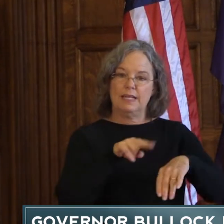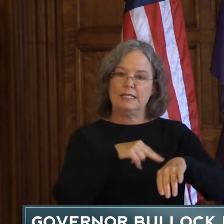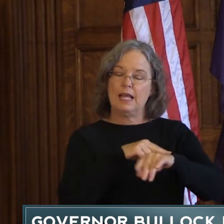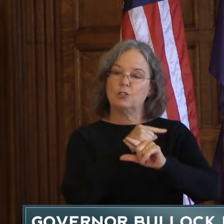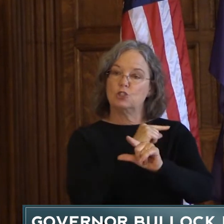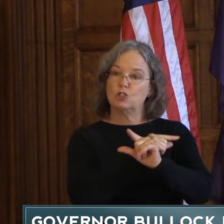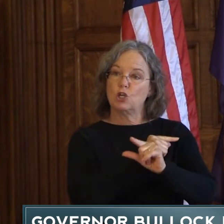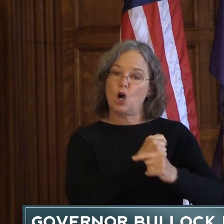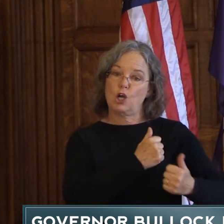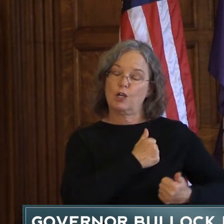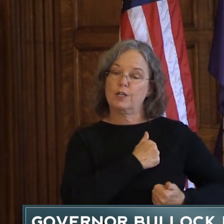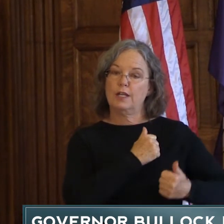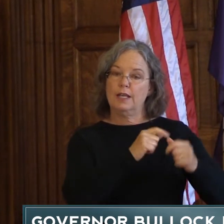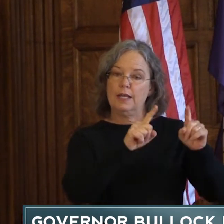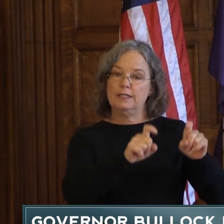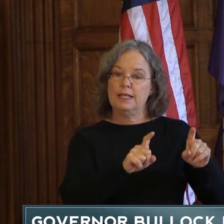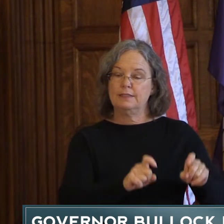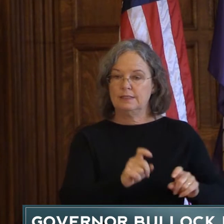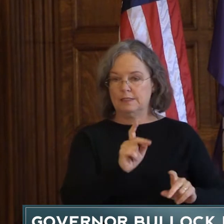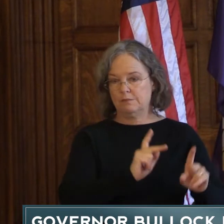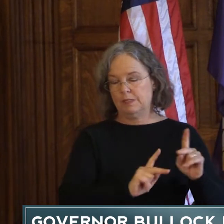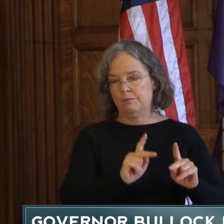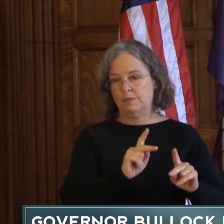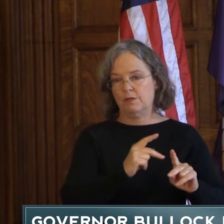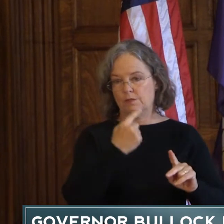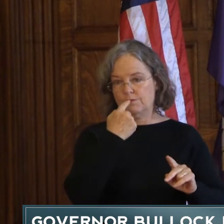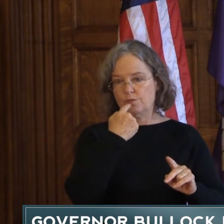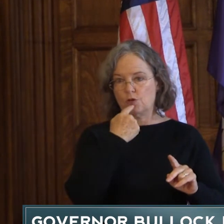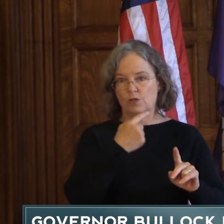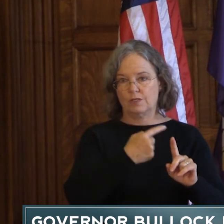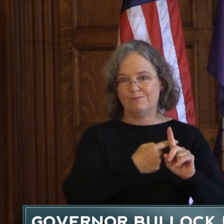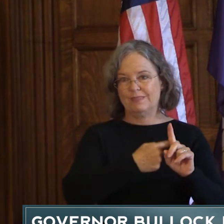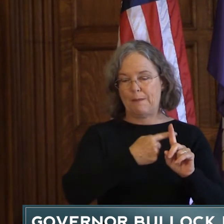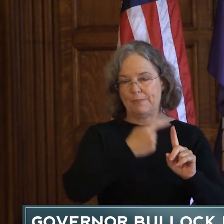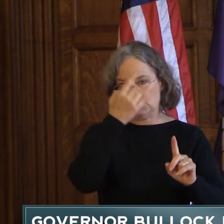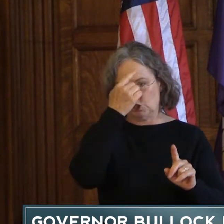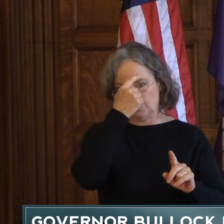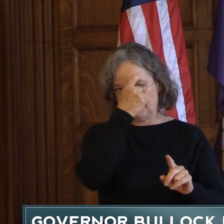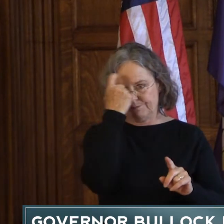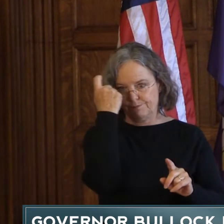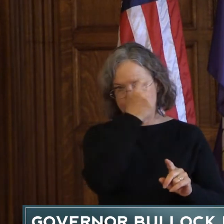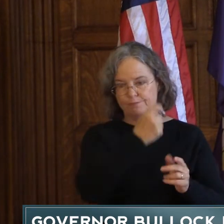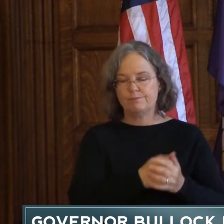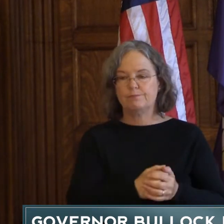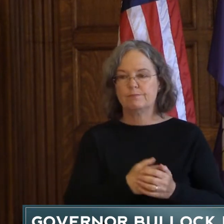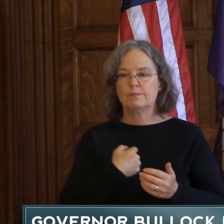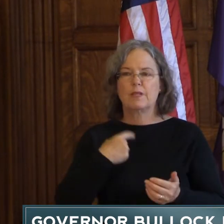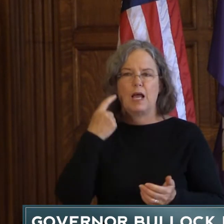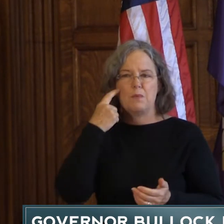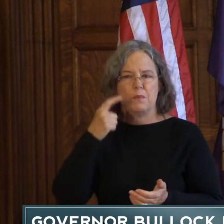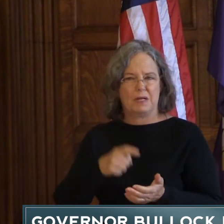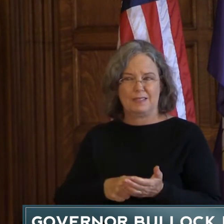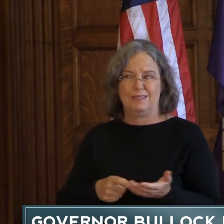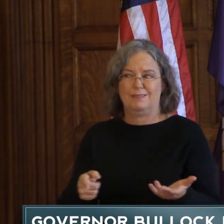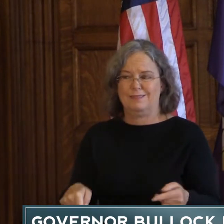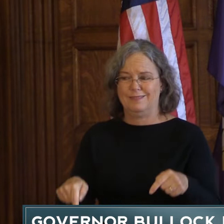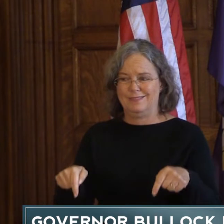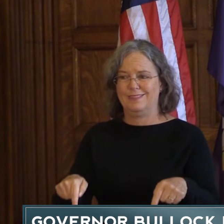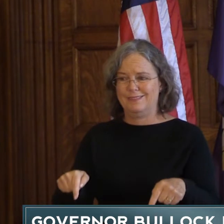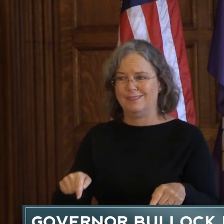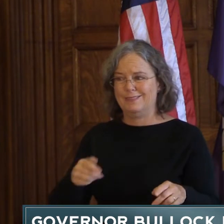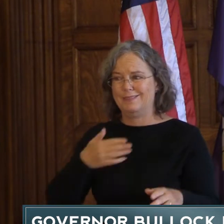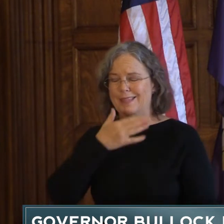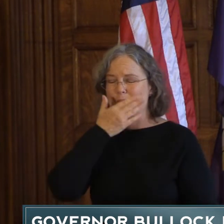or reminding folks and temperature checking. I do recognize that there's no better place to be